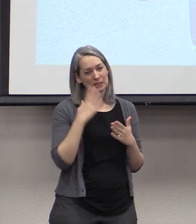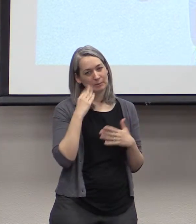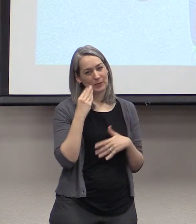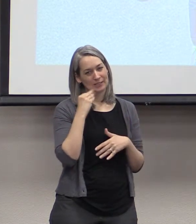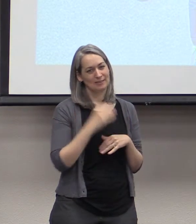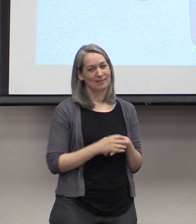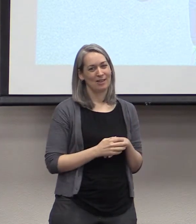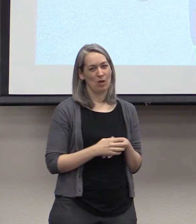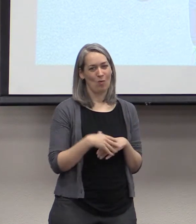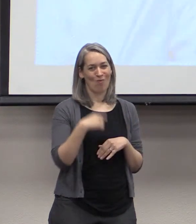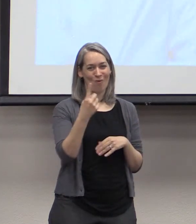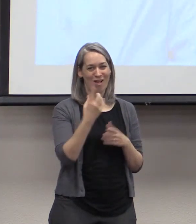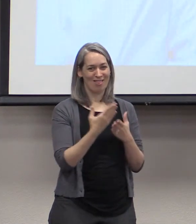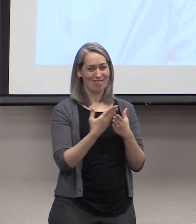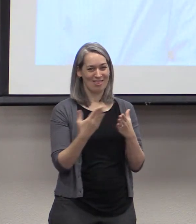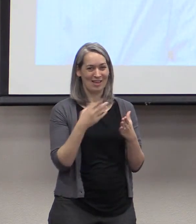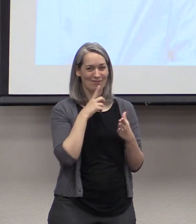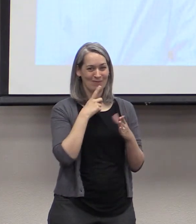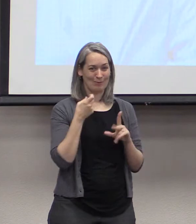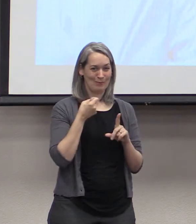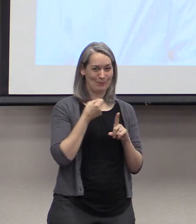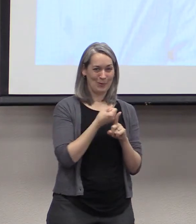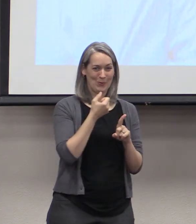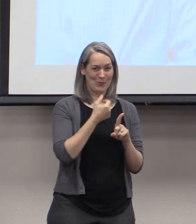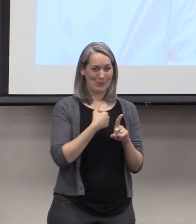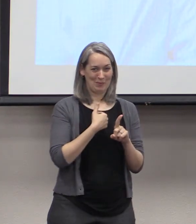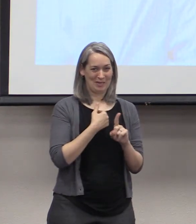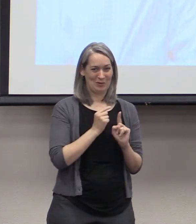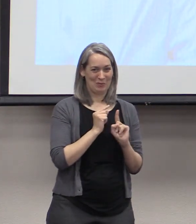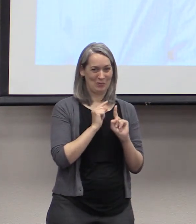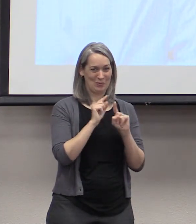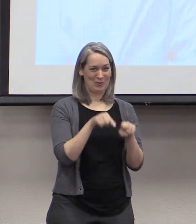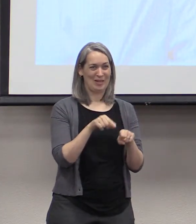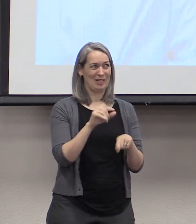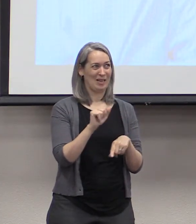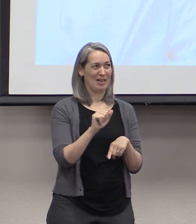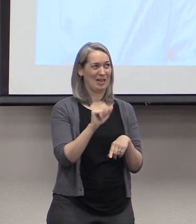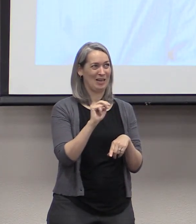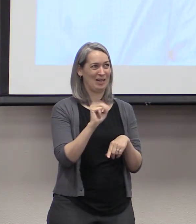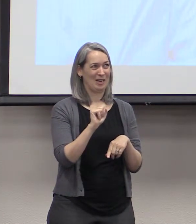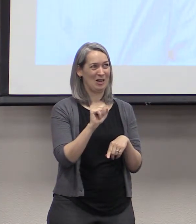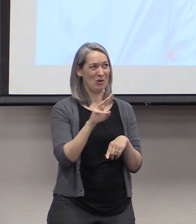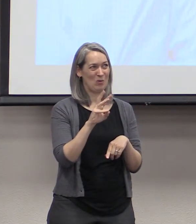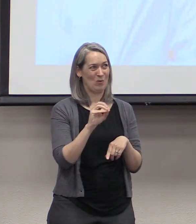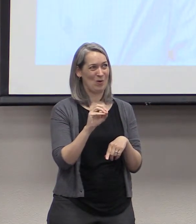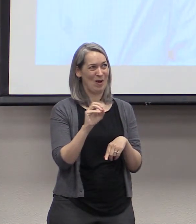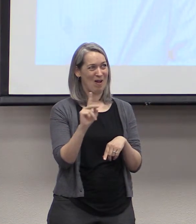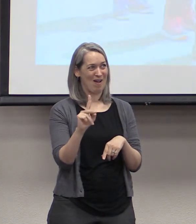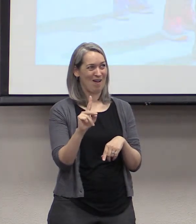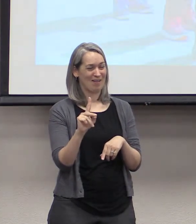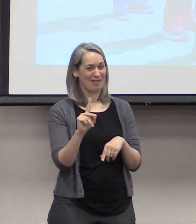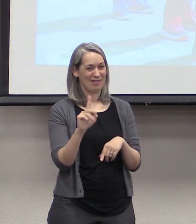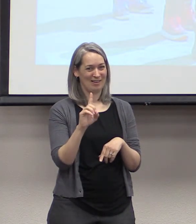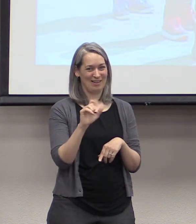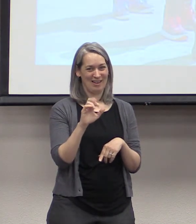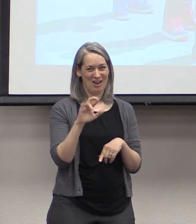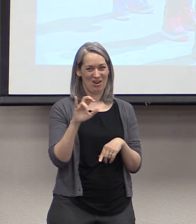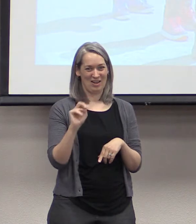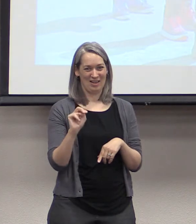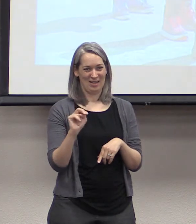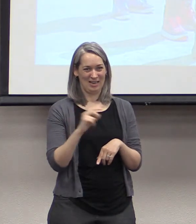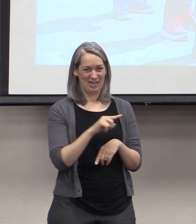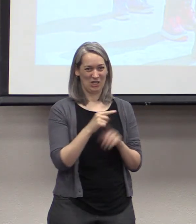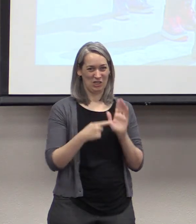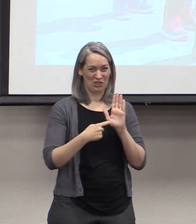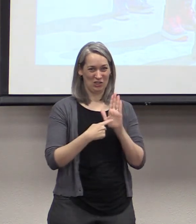I think one of the things that stands out to me is when we were in Anahuac, Darrin pointed out to us this house that was just